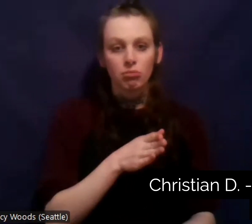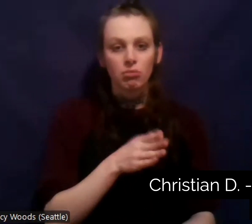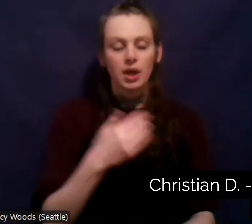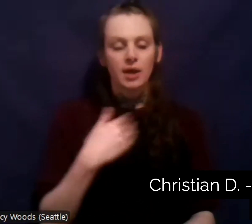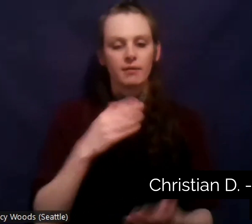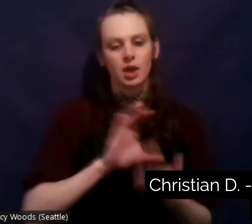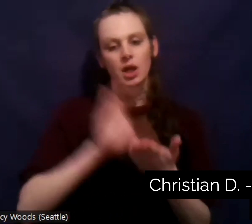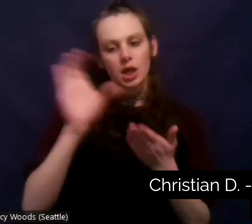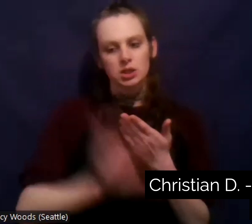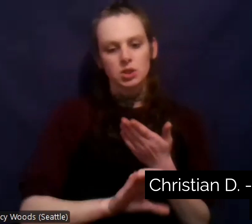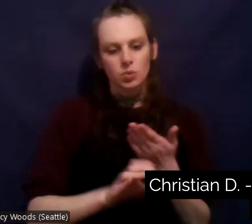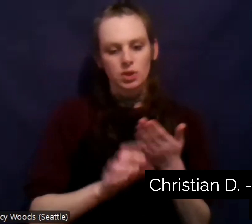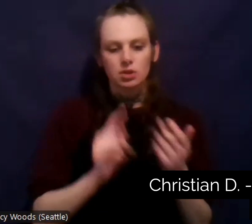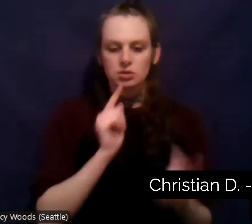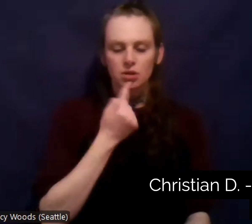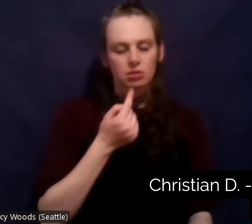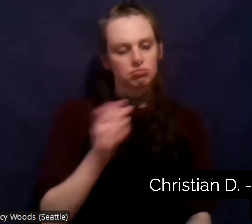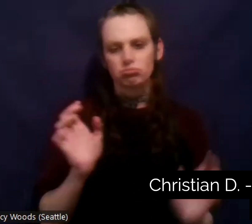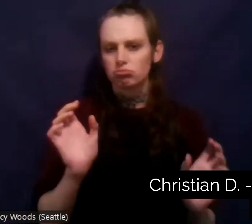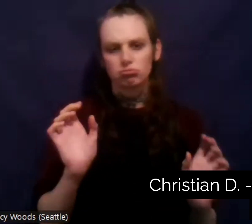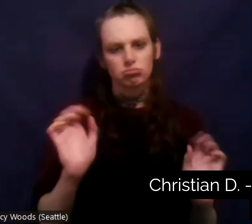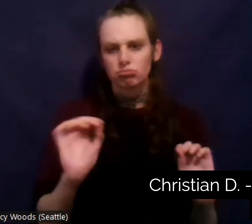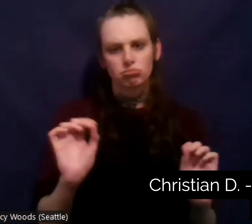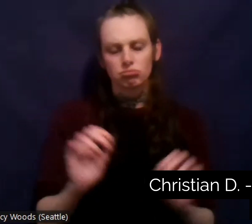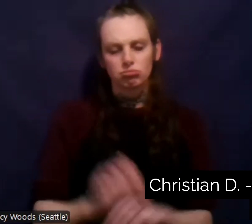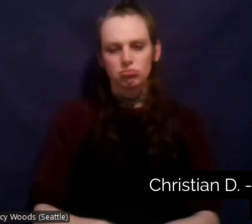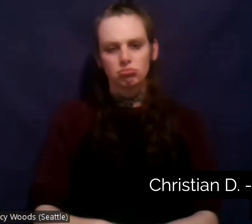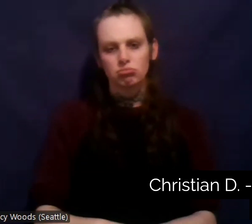many consequences. But